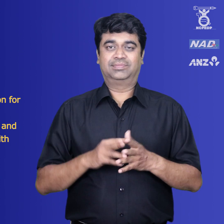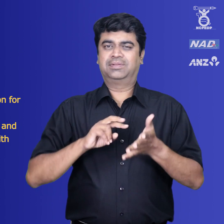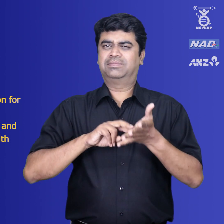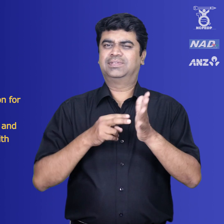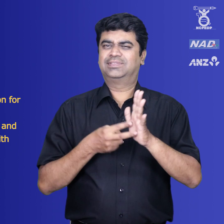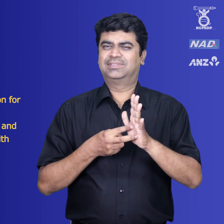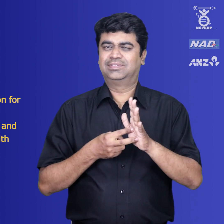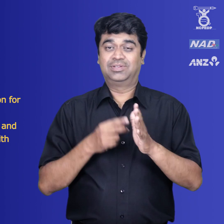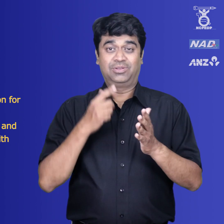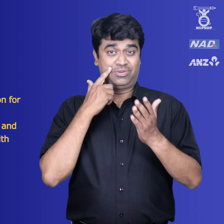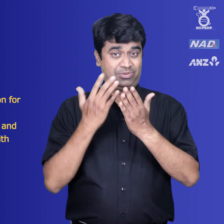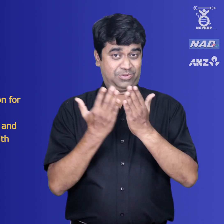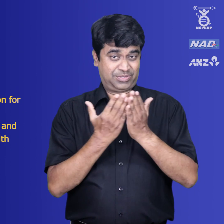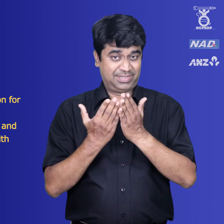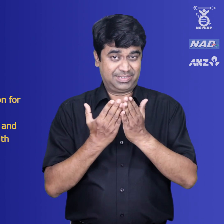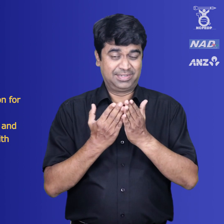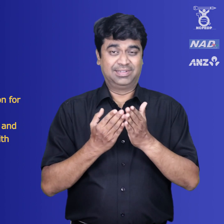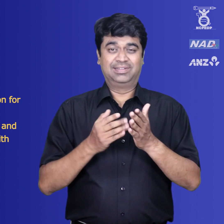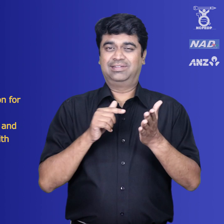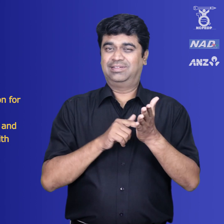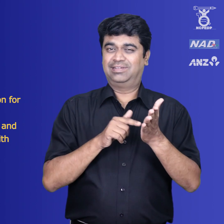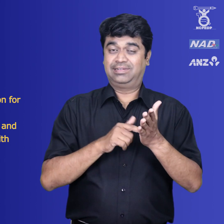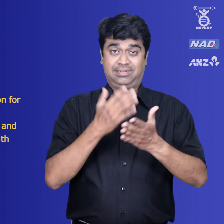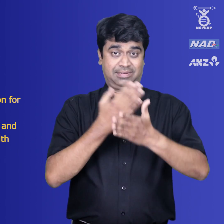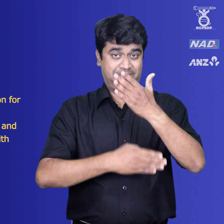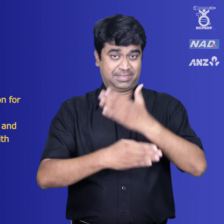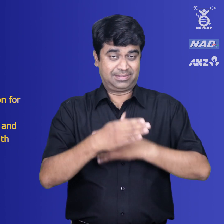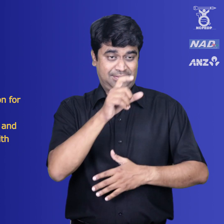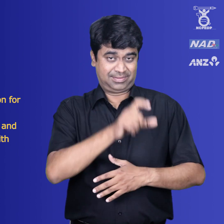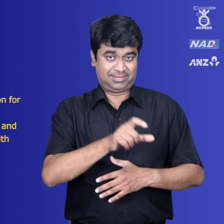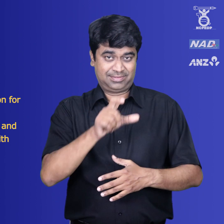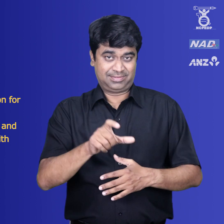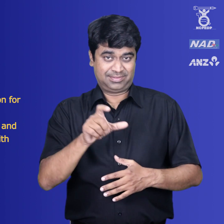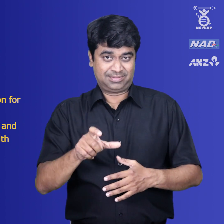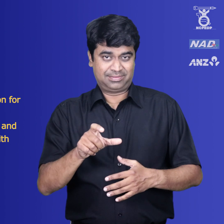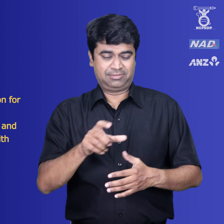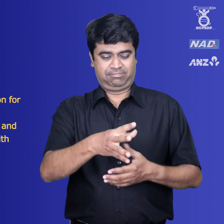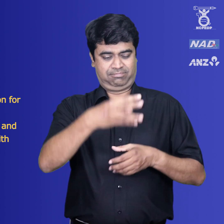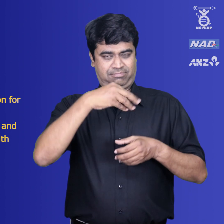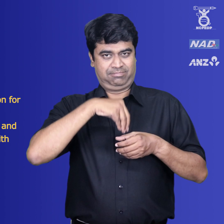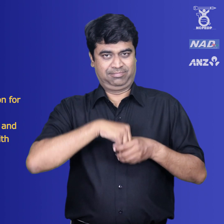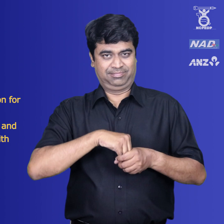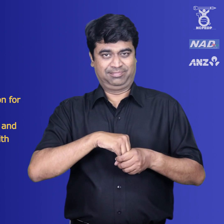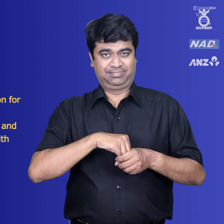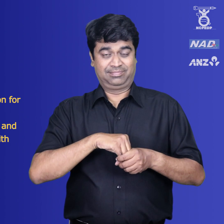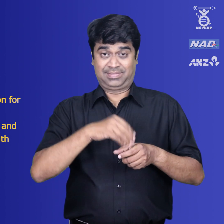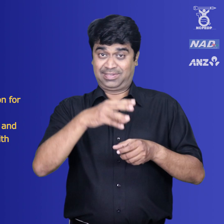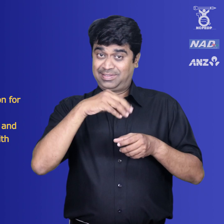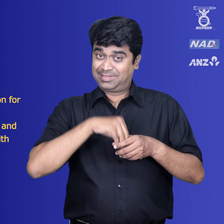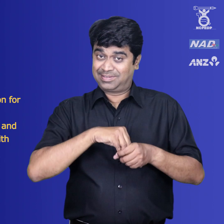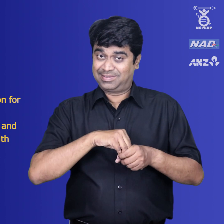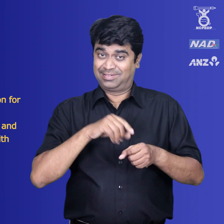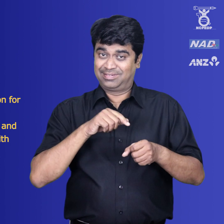Institution means an institution for the reception, care,